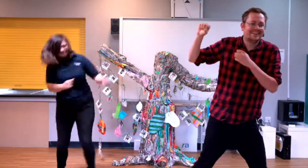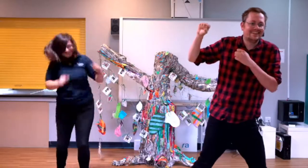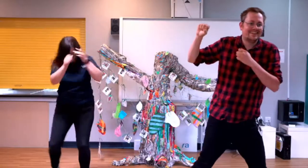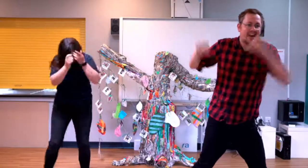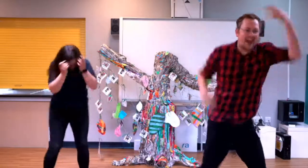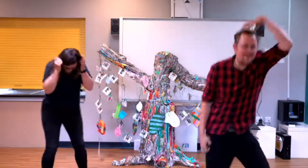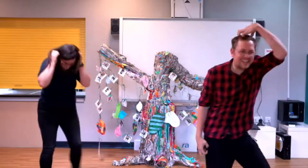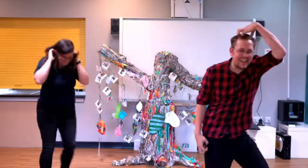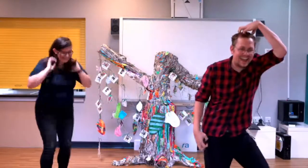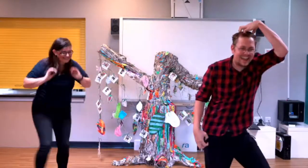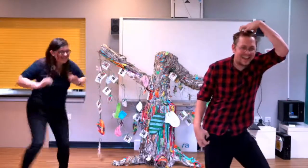I'm the king.